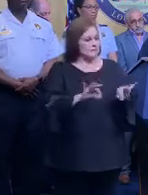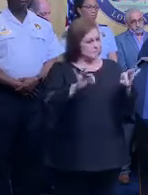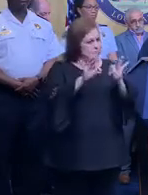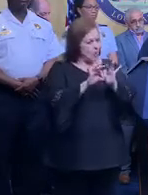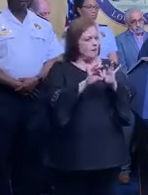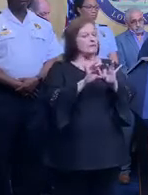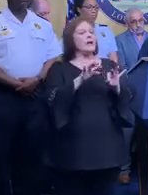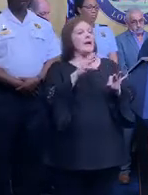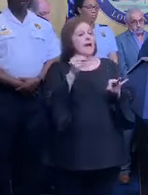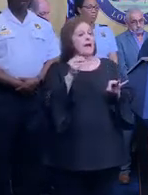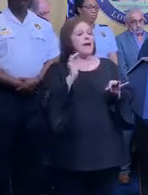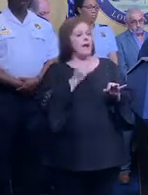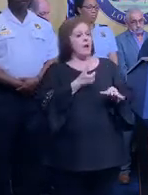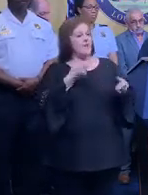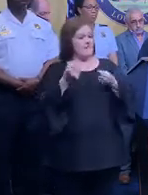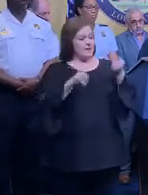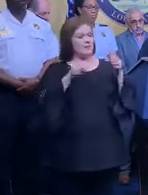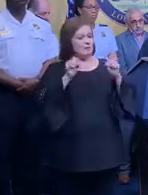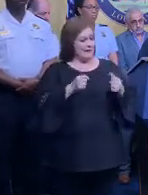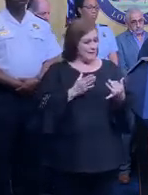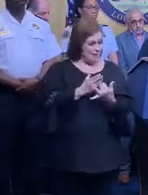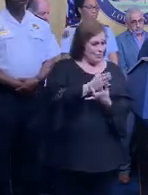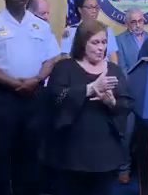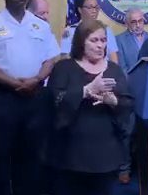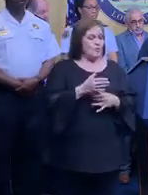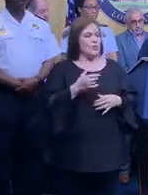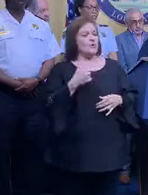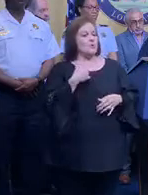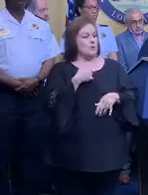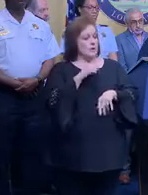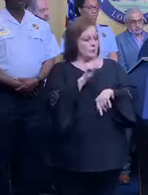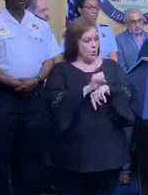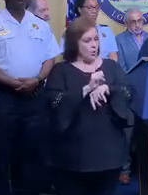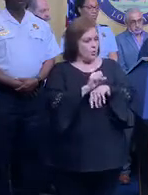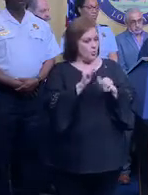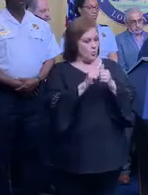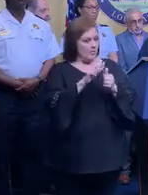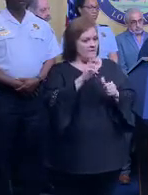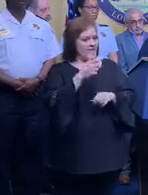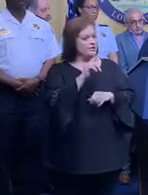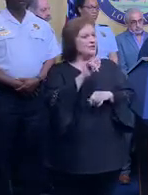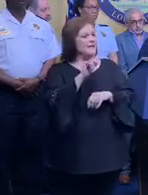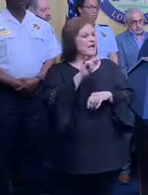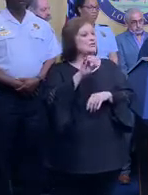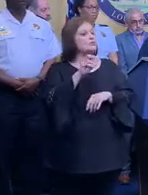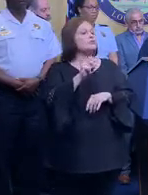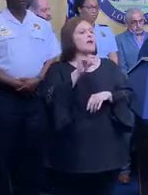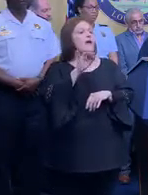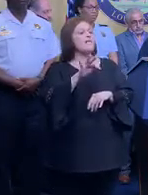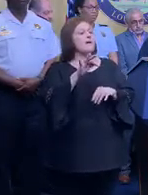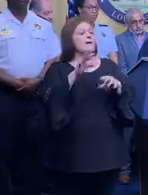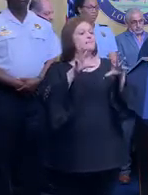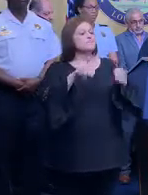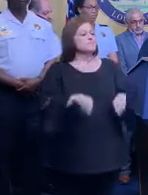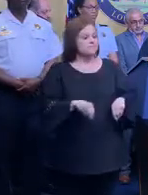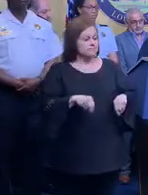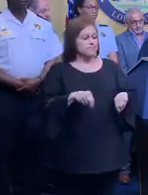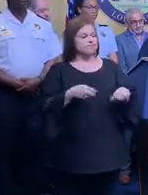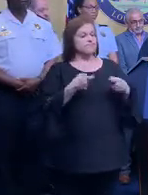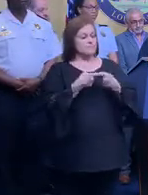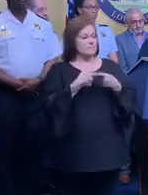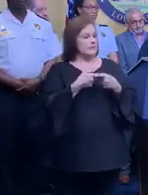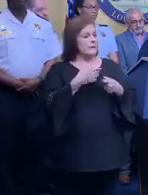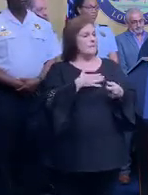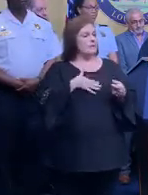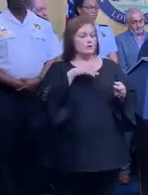have access. We work closely with Entergy Vegetation in the event there is a power line. I ask citizens, please